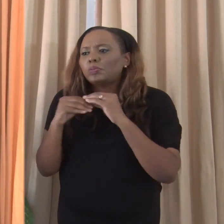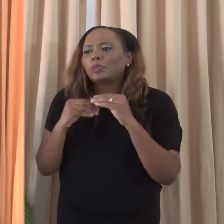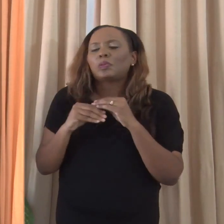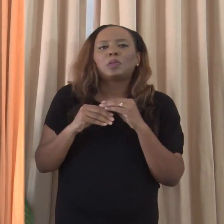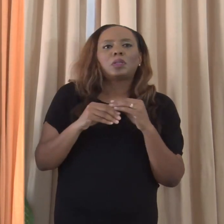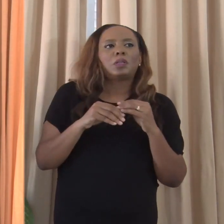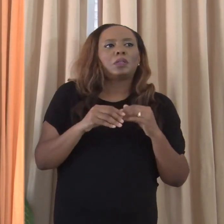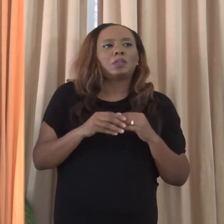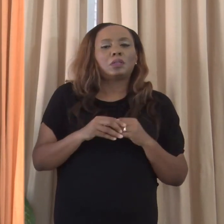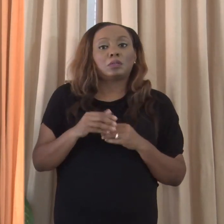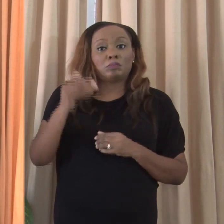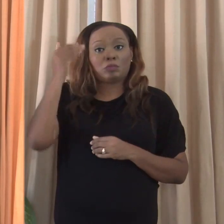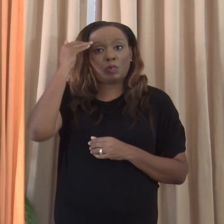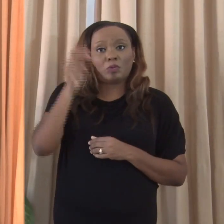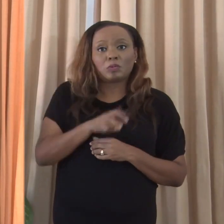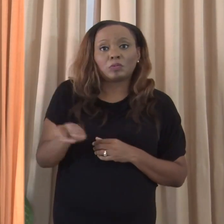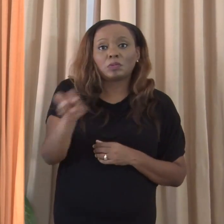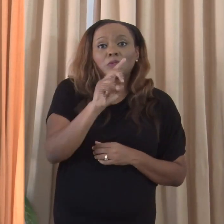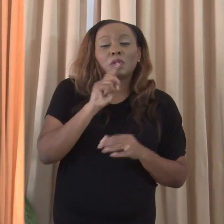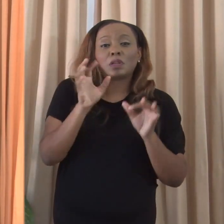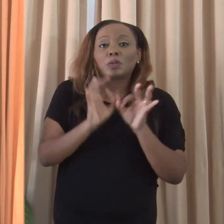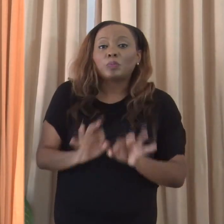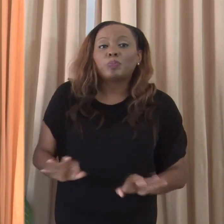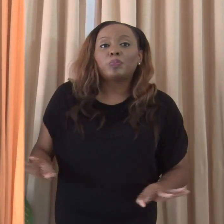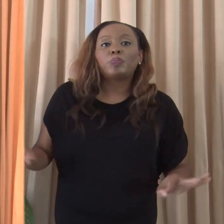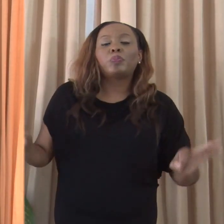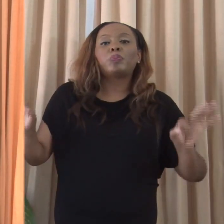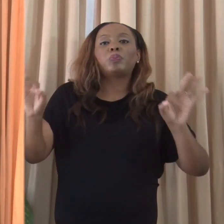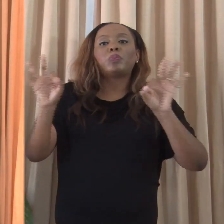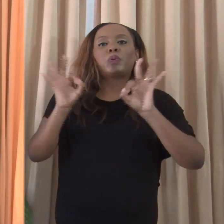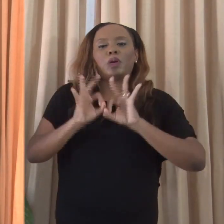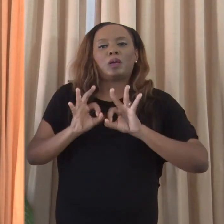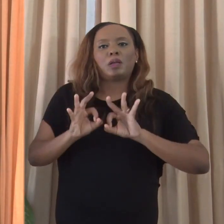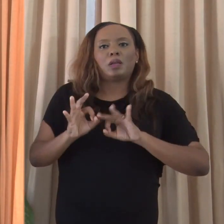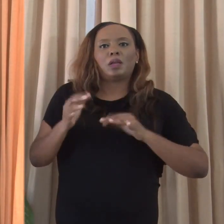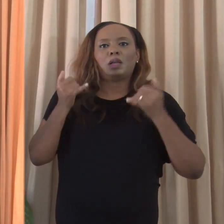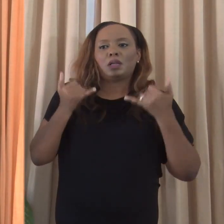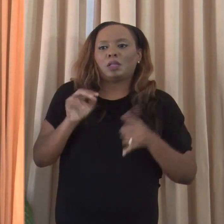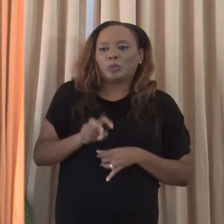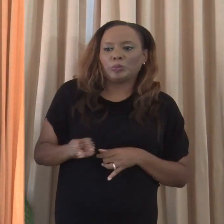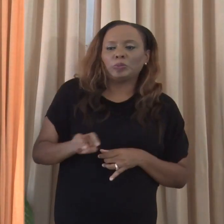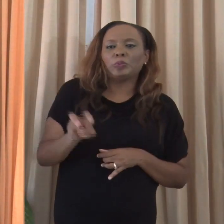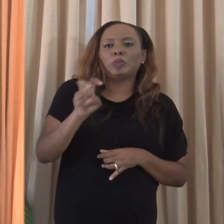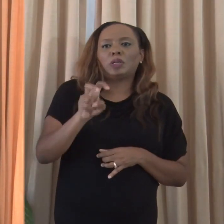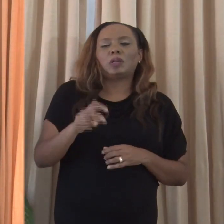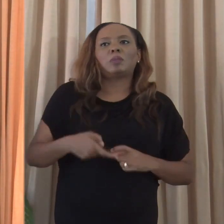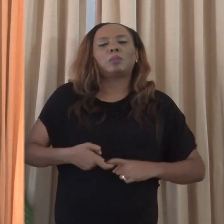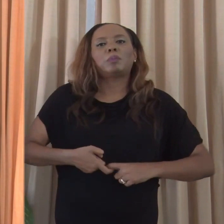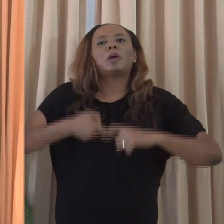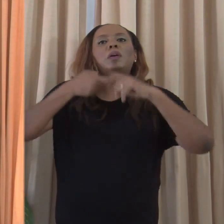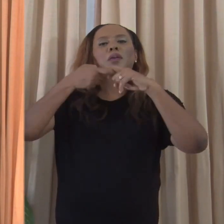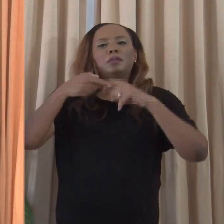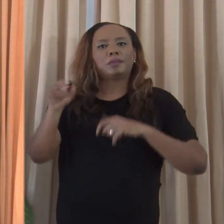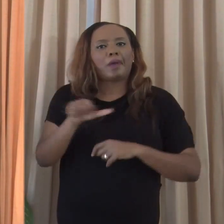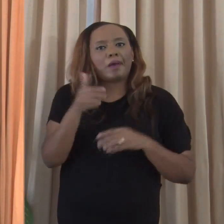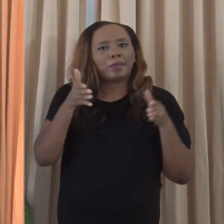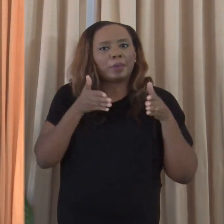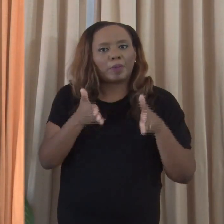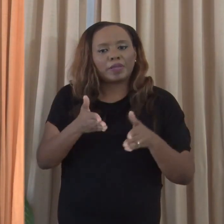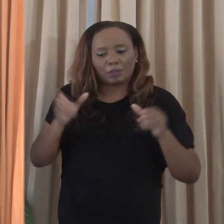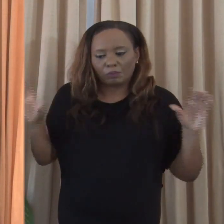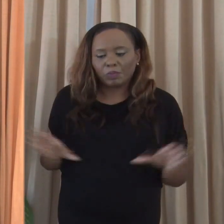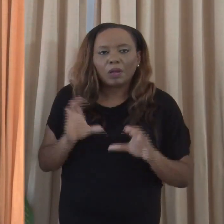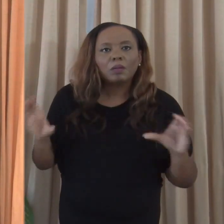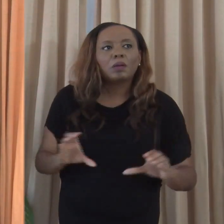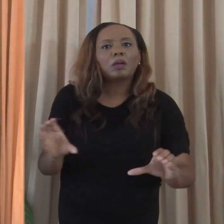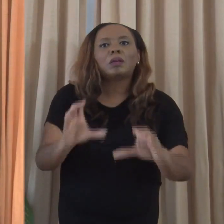major driver of the economy, is being brought to a halt, then we want to stimulate other types of activity,